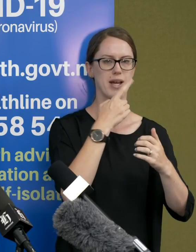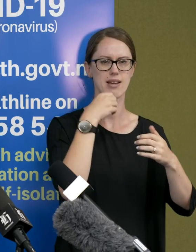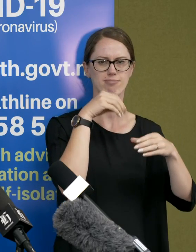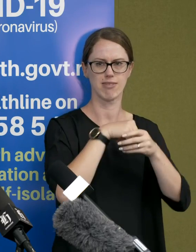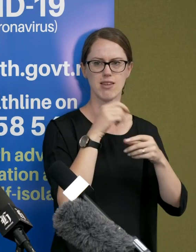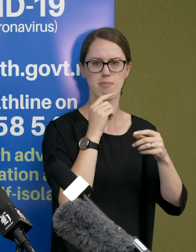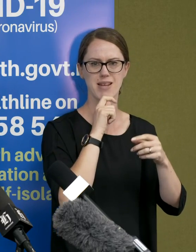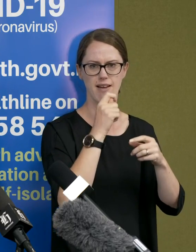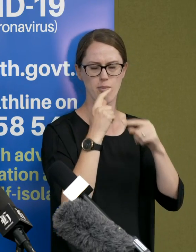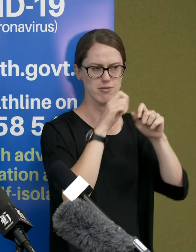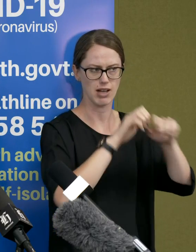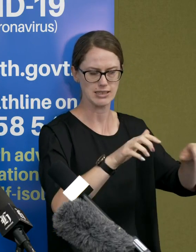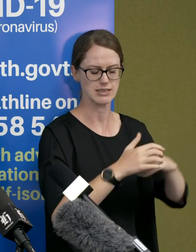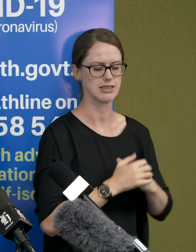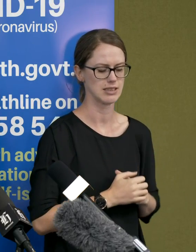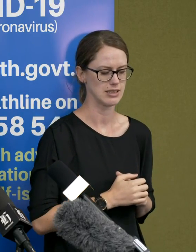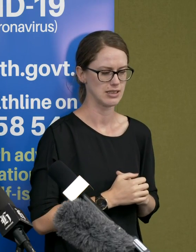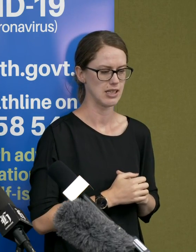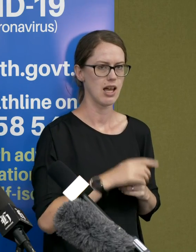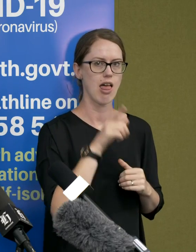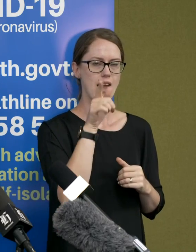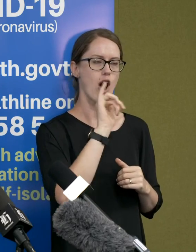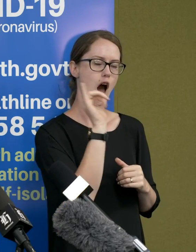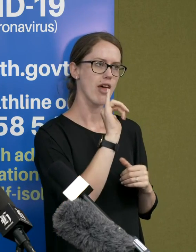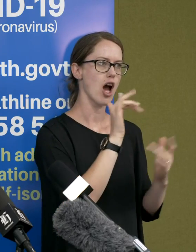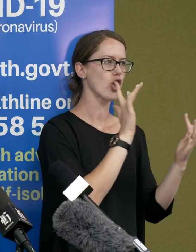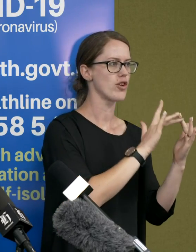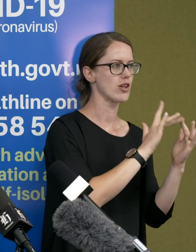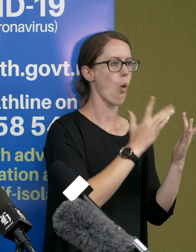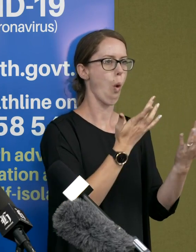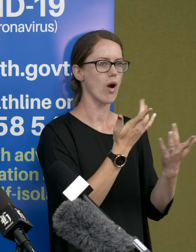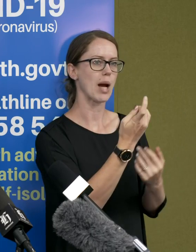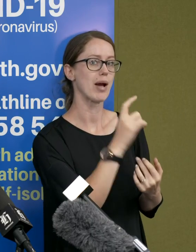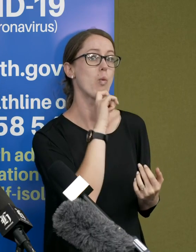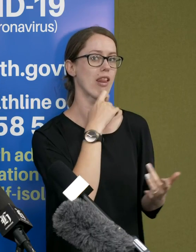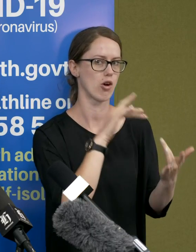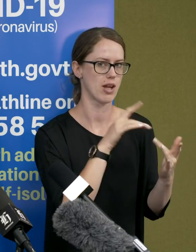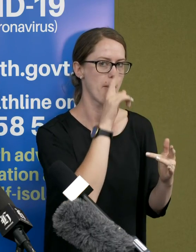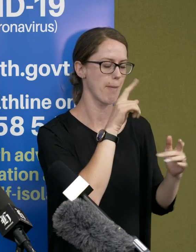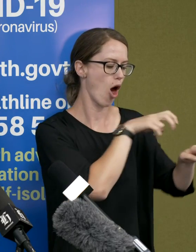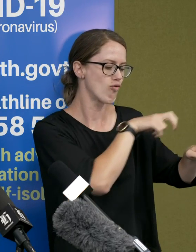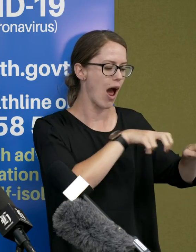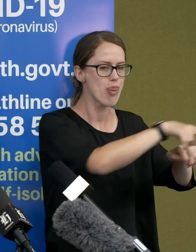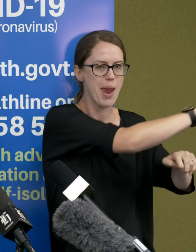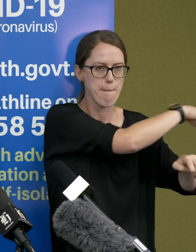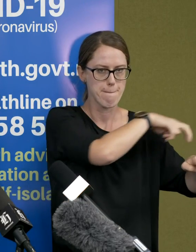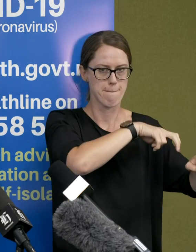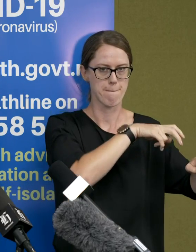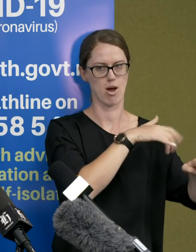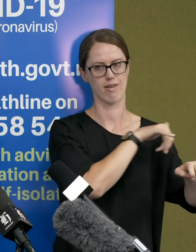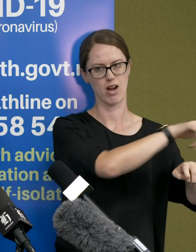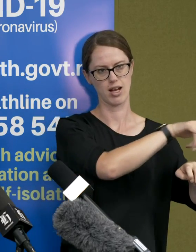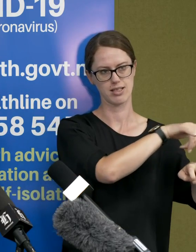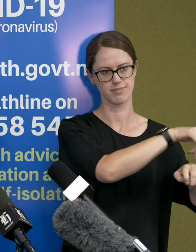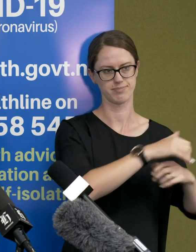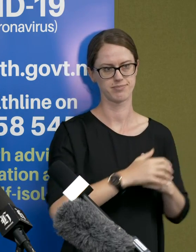release. So they have either contacted or are in the process of contacting people who are in the